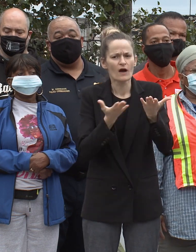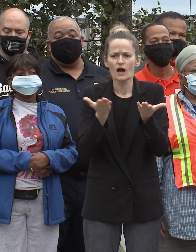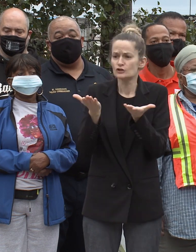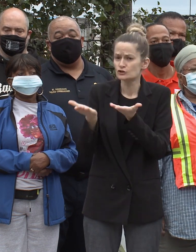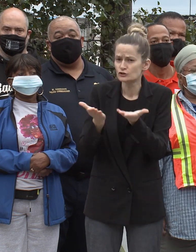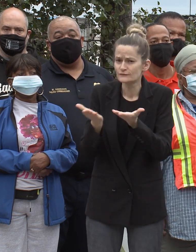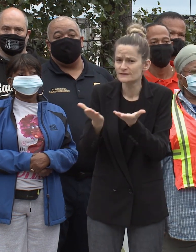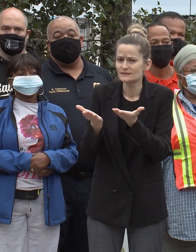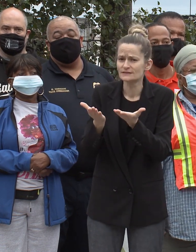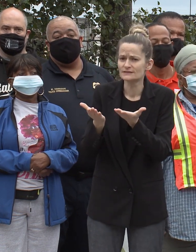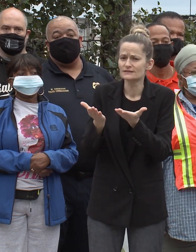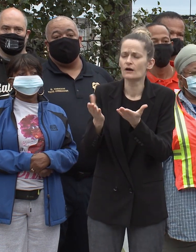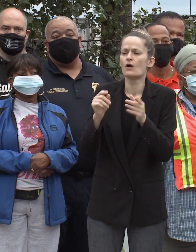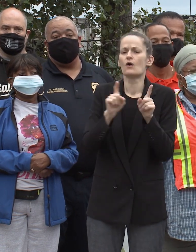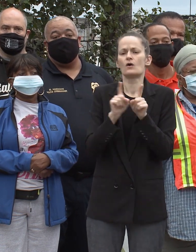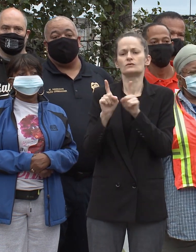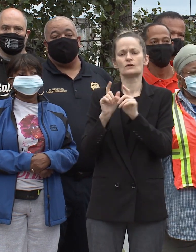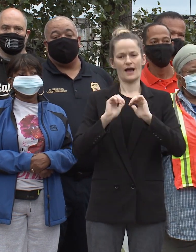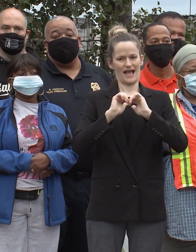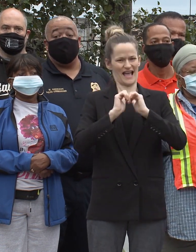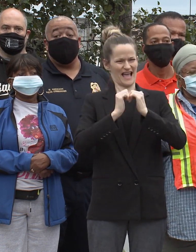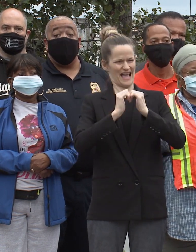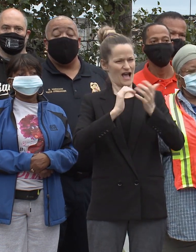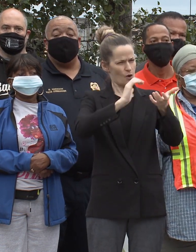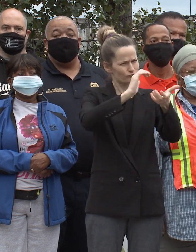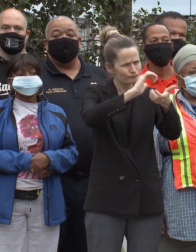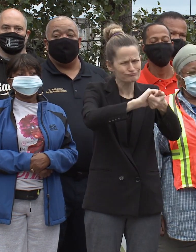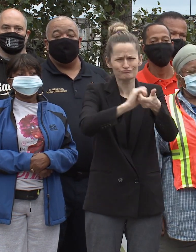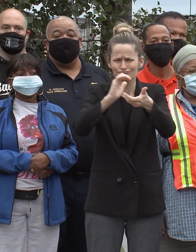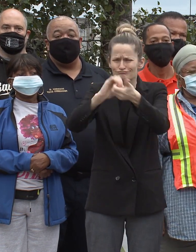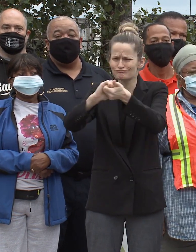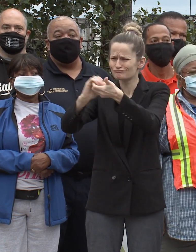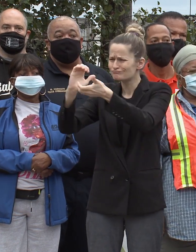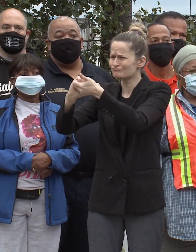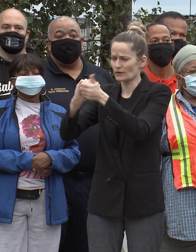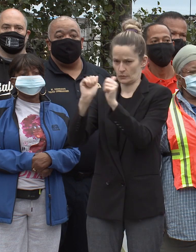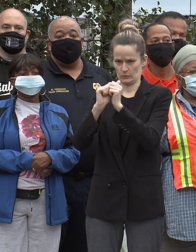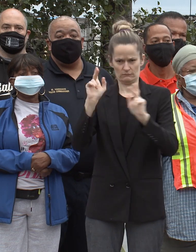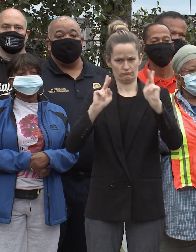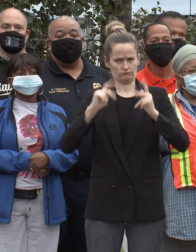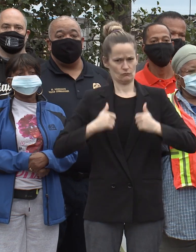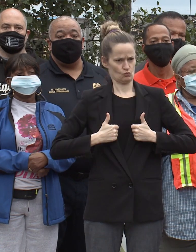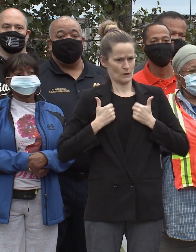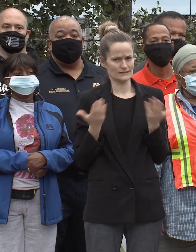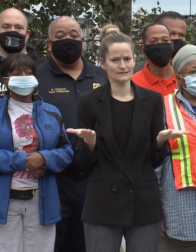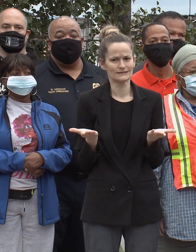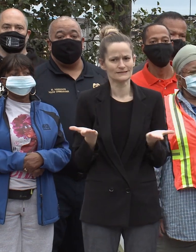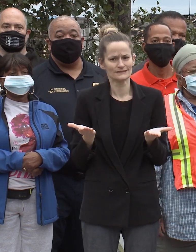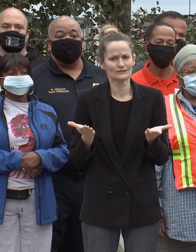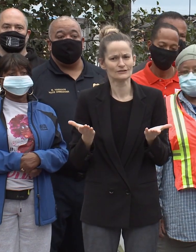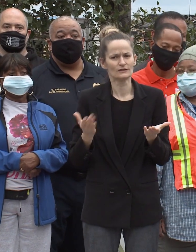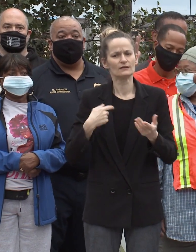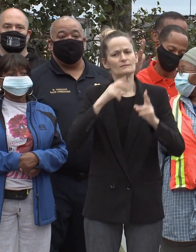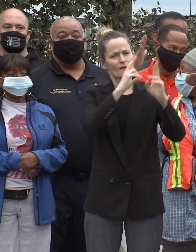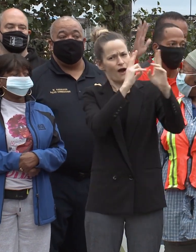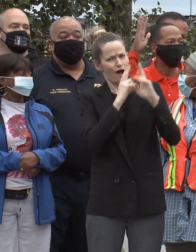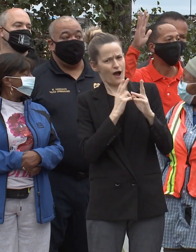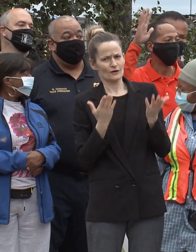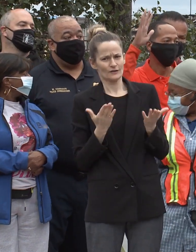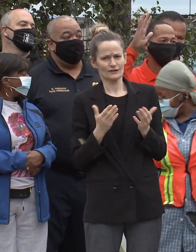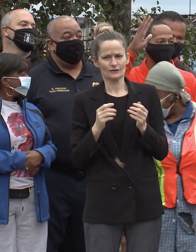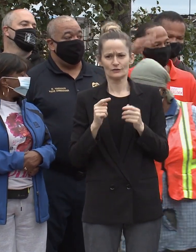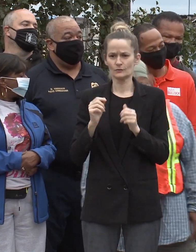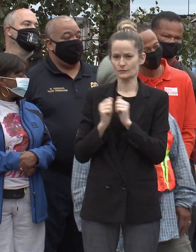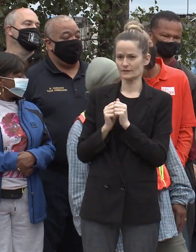also how to grow the partnership that we have with our residents. I am honored today to be joined by Councilman John Bullock. Councilman, where are